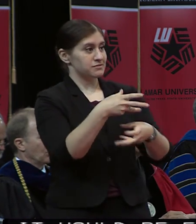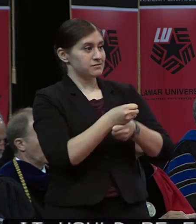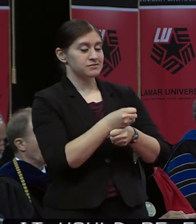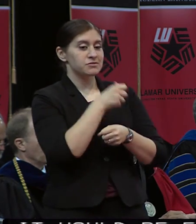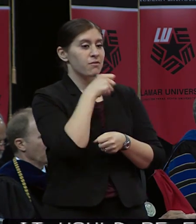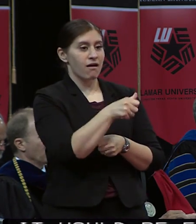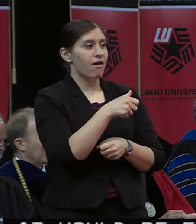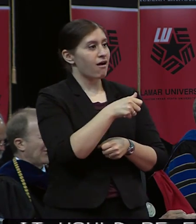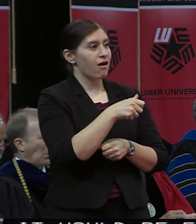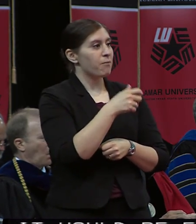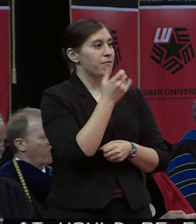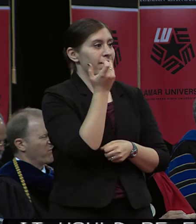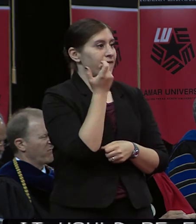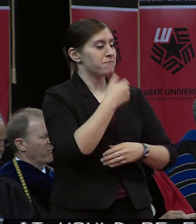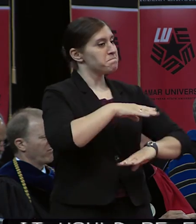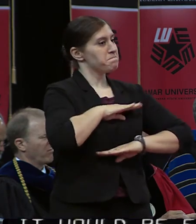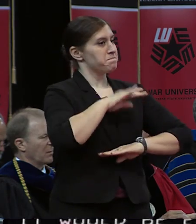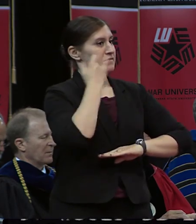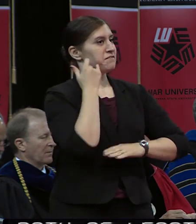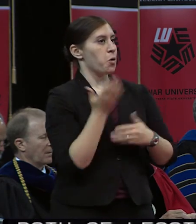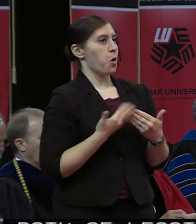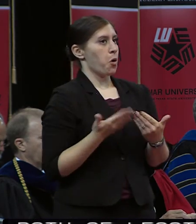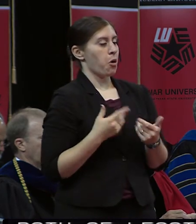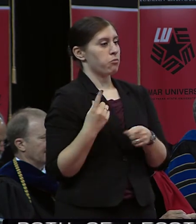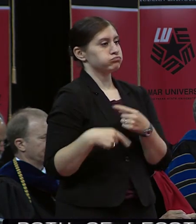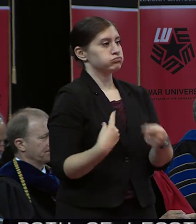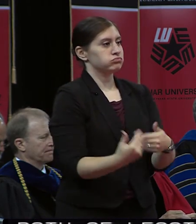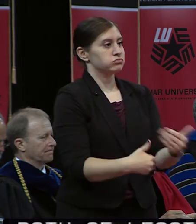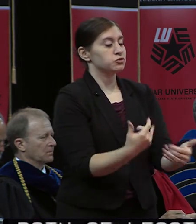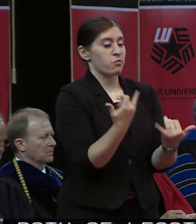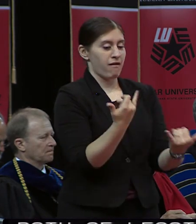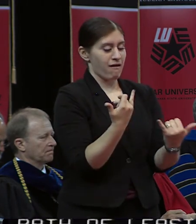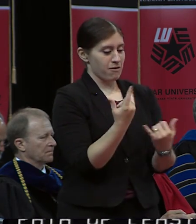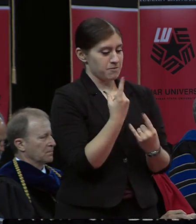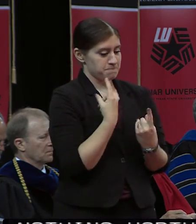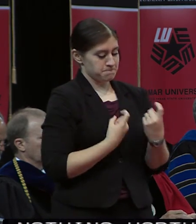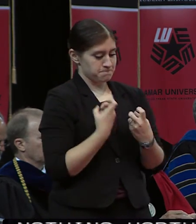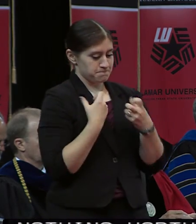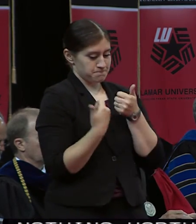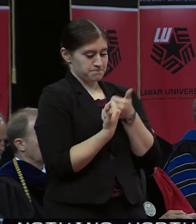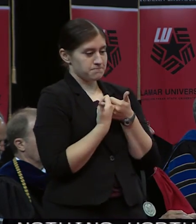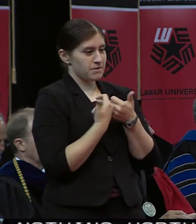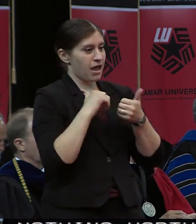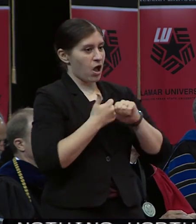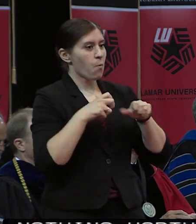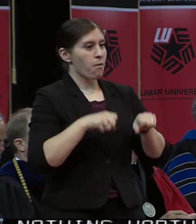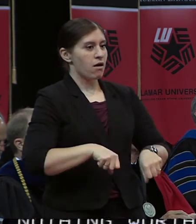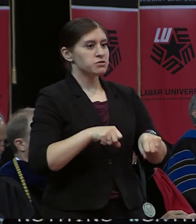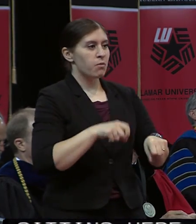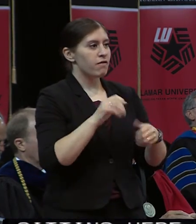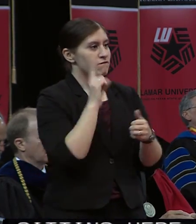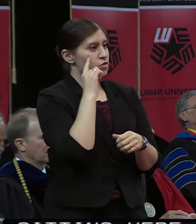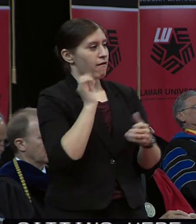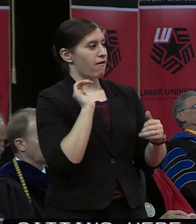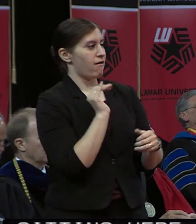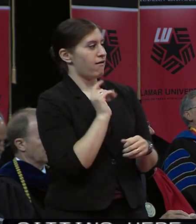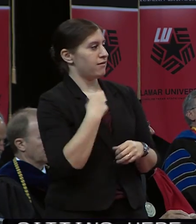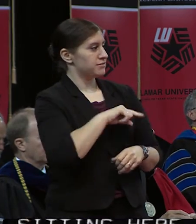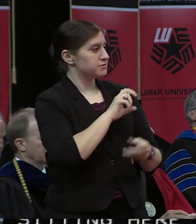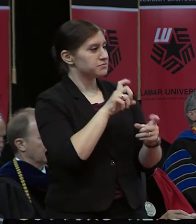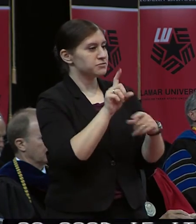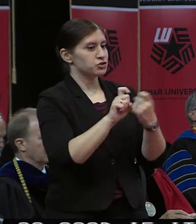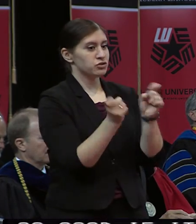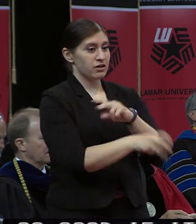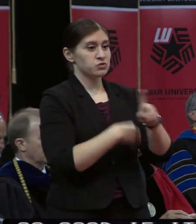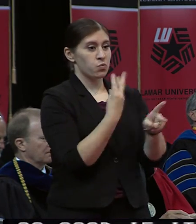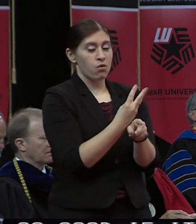not feel half as good if it was easy. So now we must ask ourselves, how is it possible for us to make a difference? Changing the whole